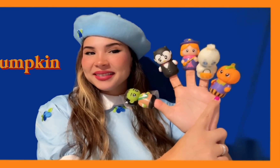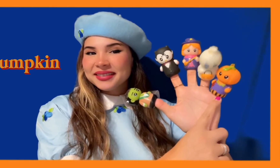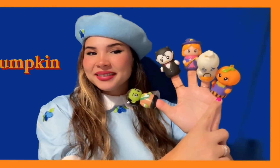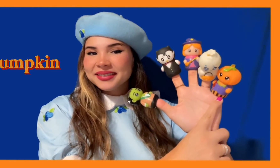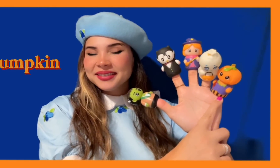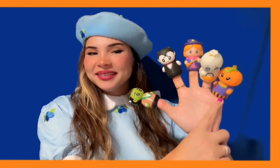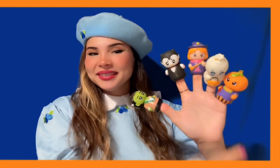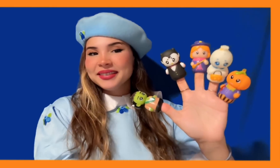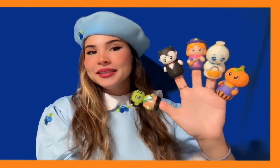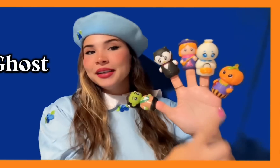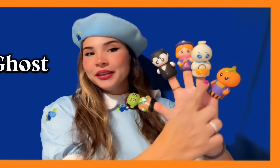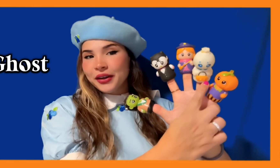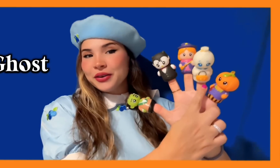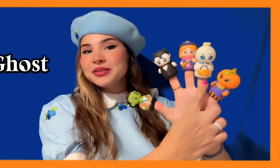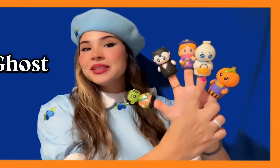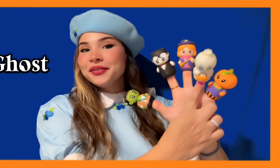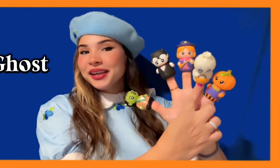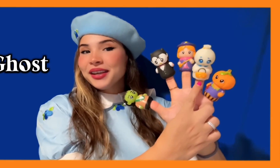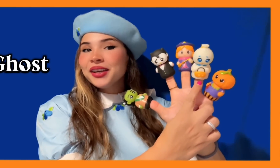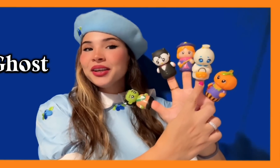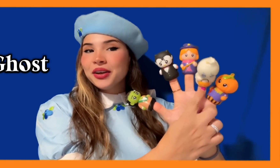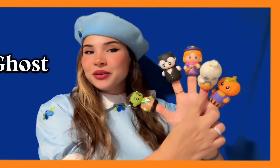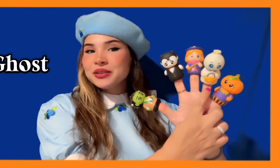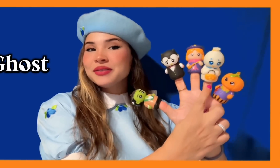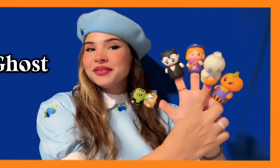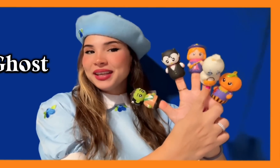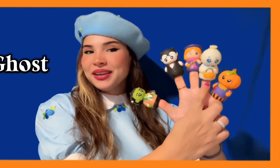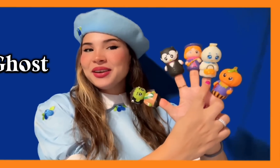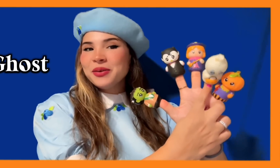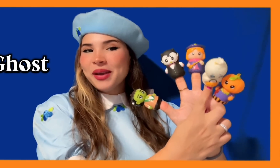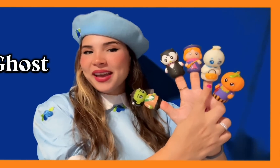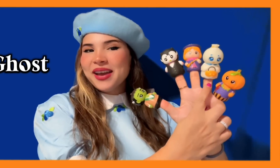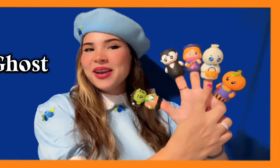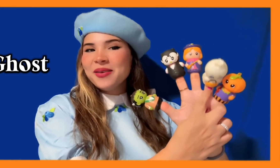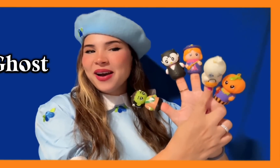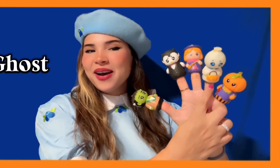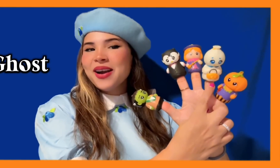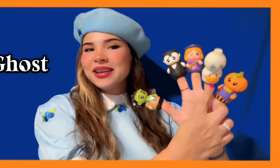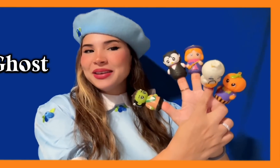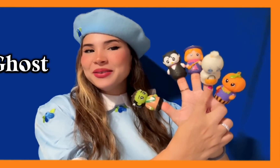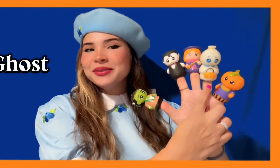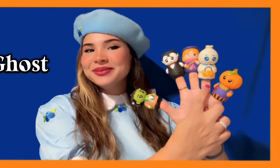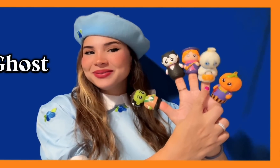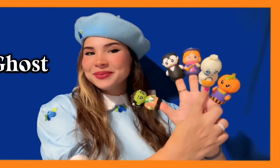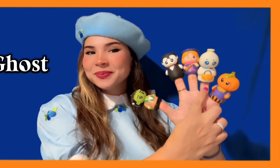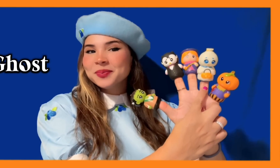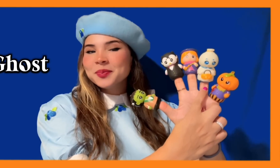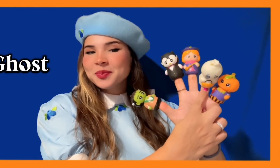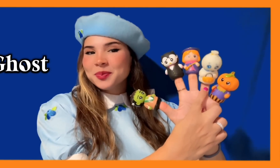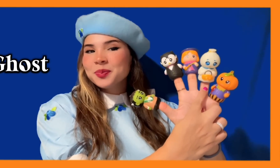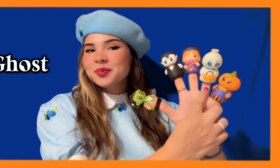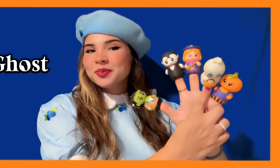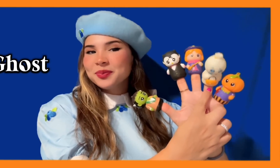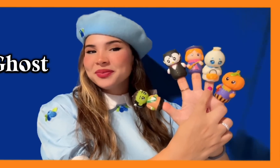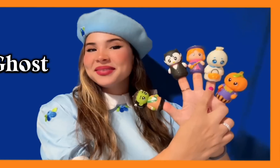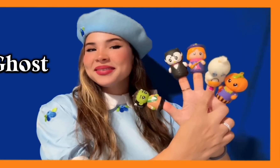do you do? Ghost finger, where are you? Here I